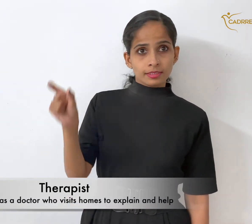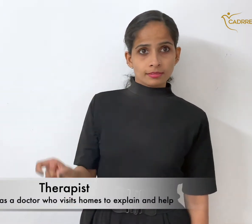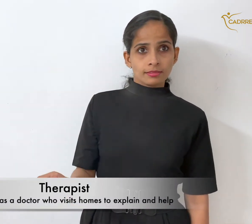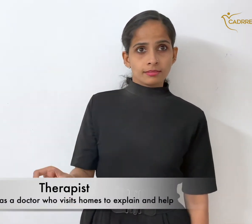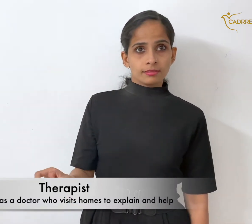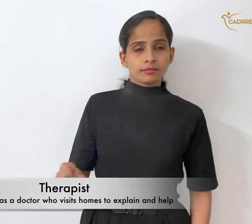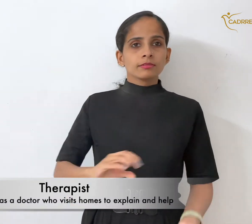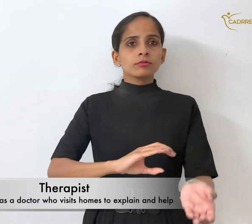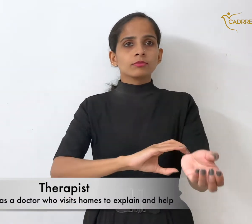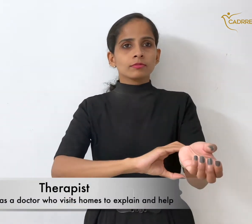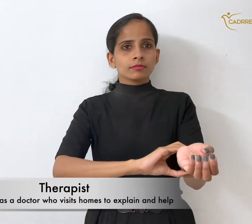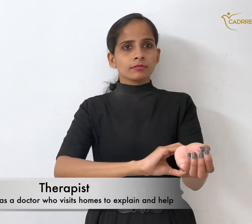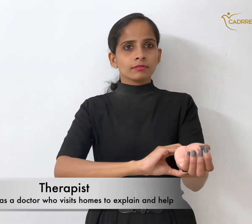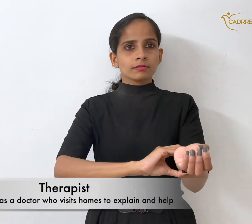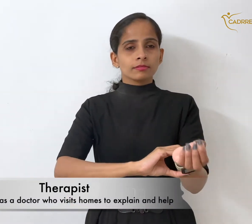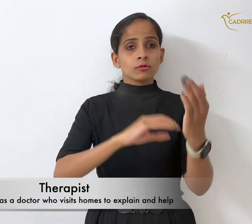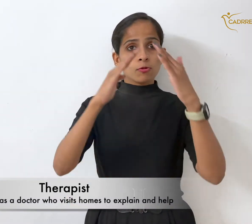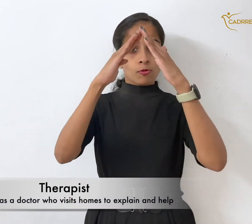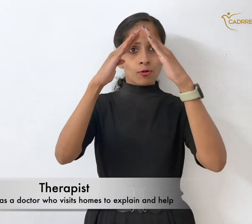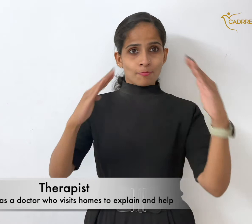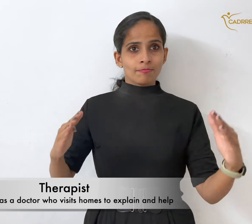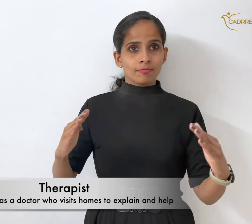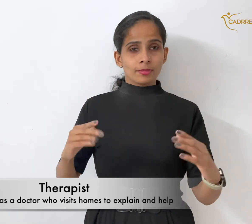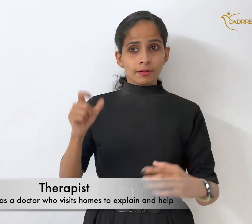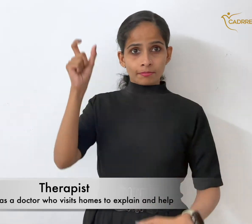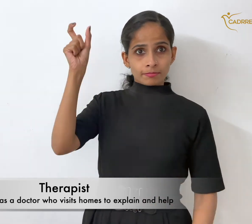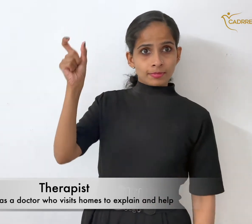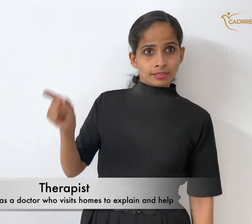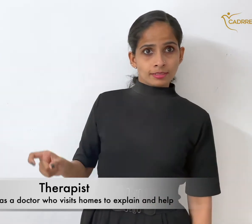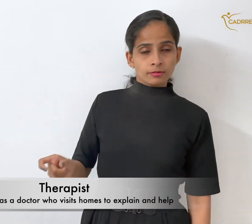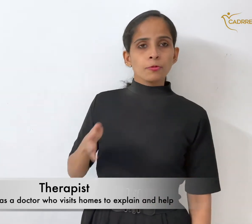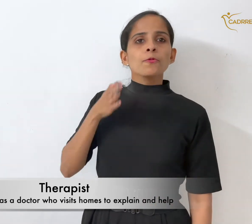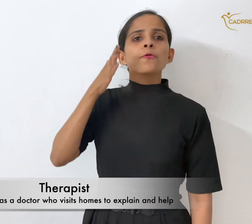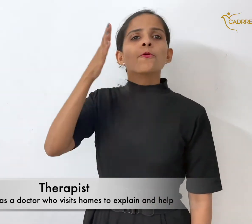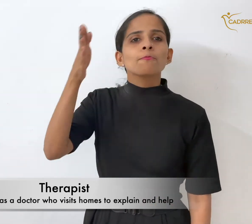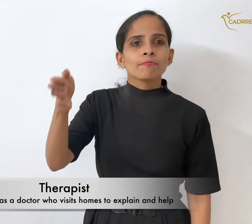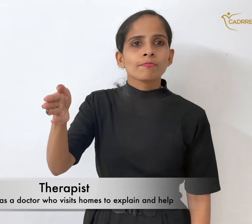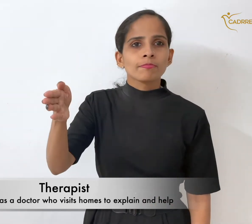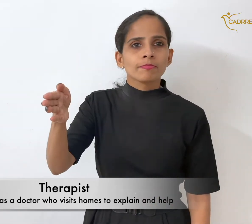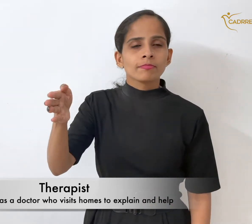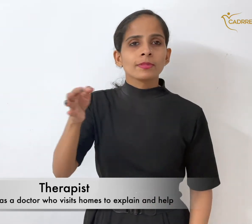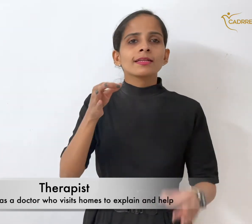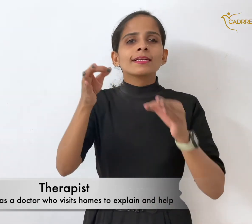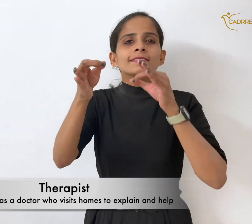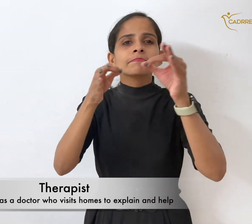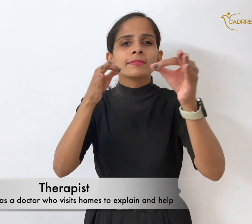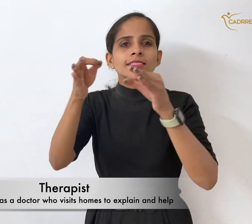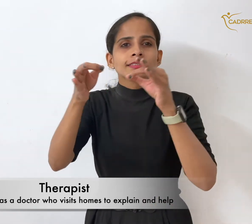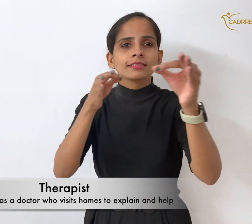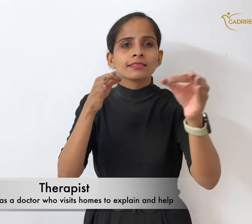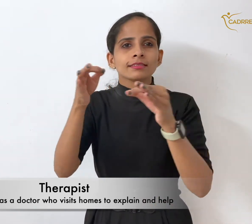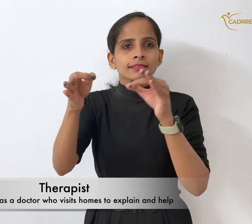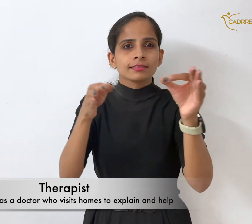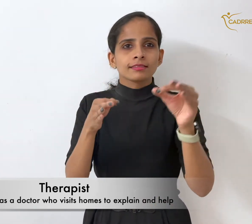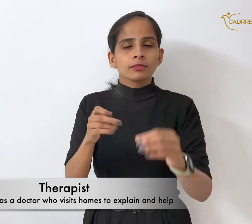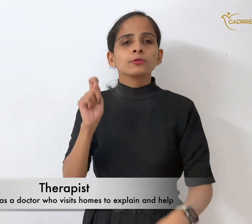Therapist, person such as a doctor who visits homes to explain and help.